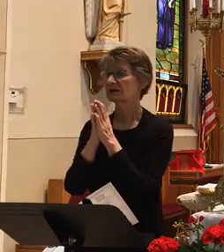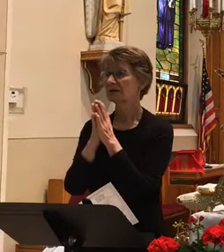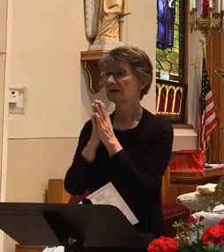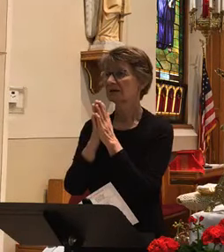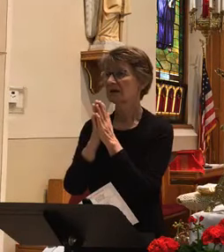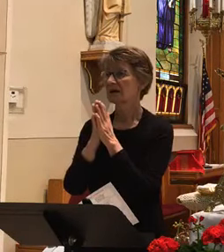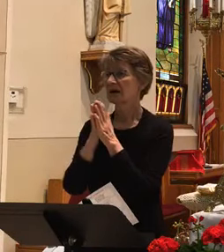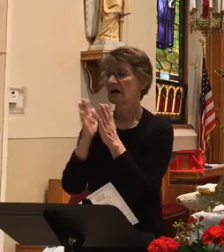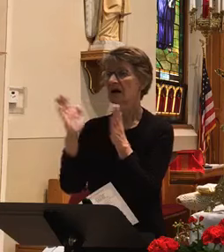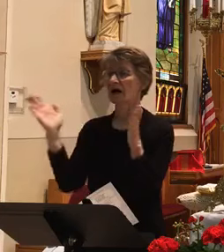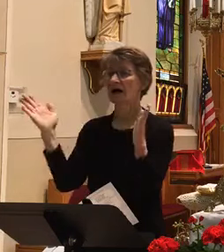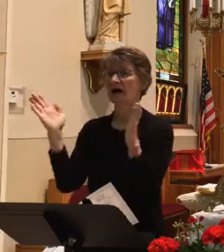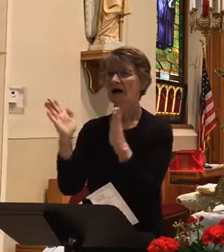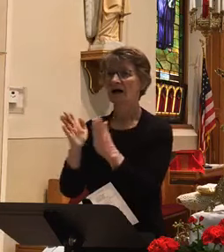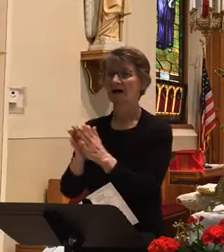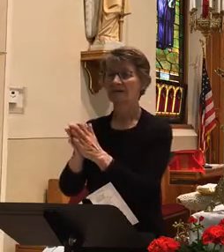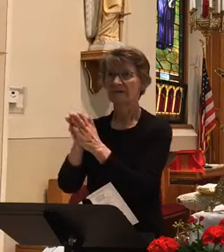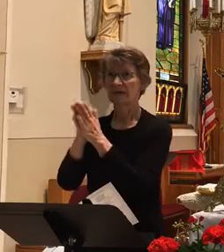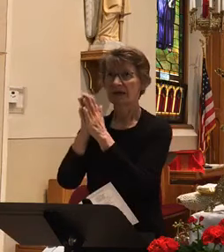Spirit.